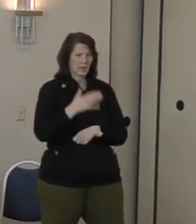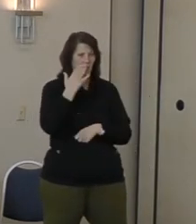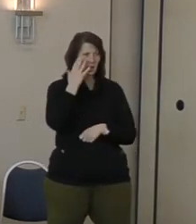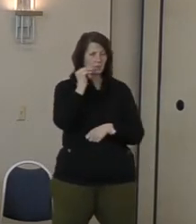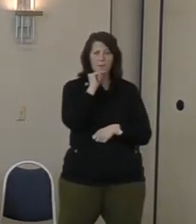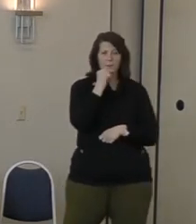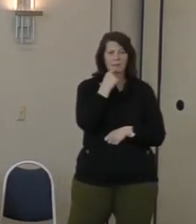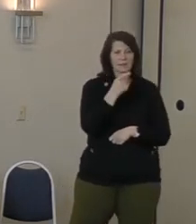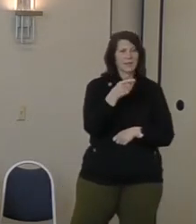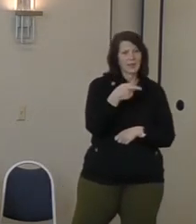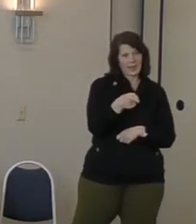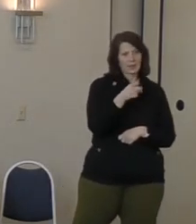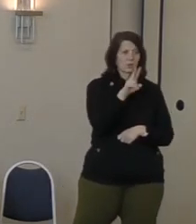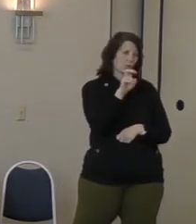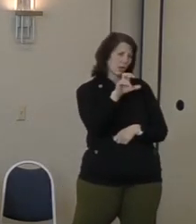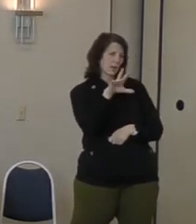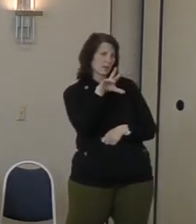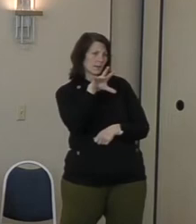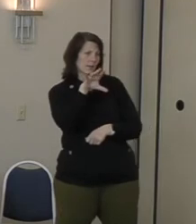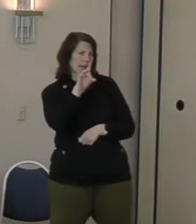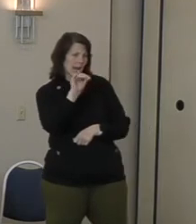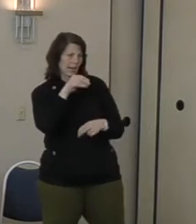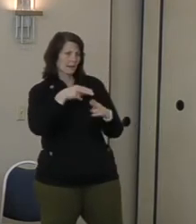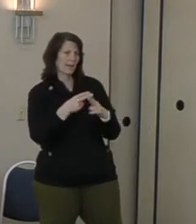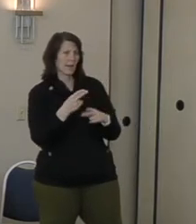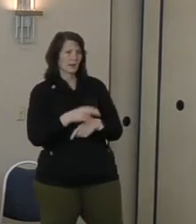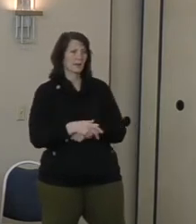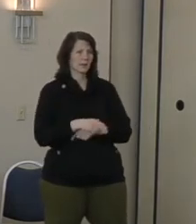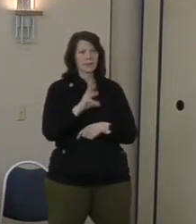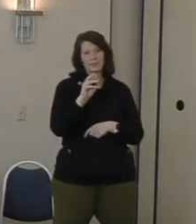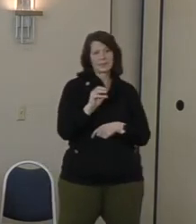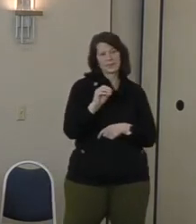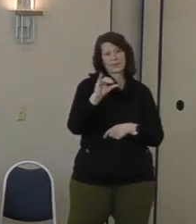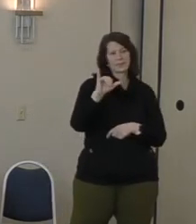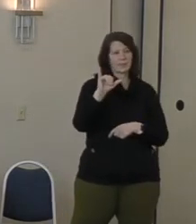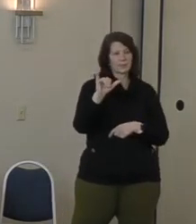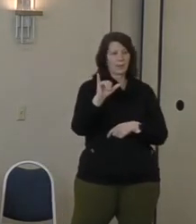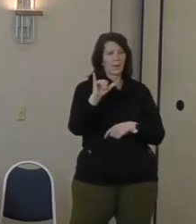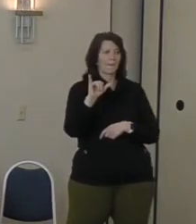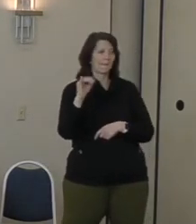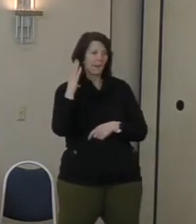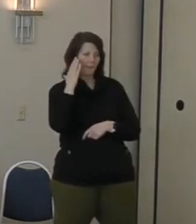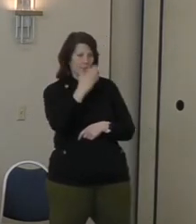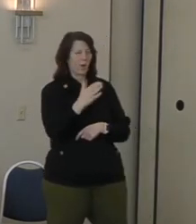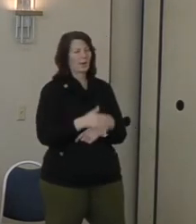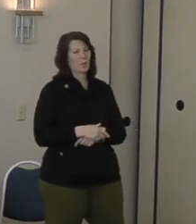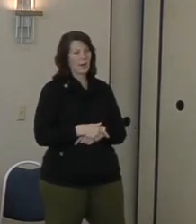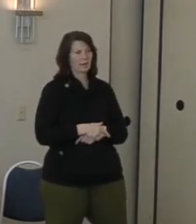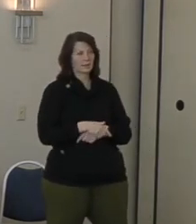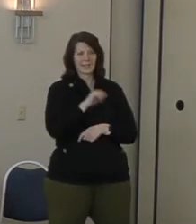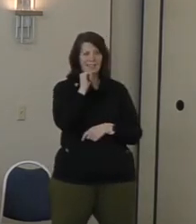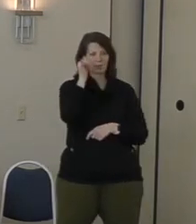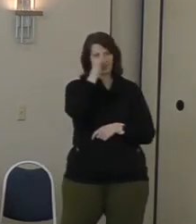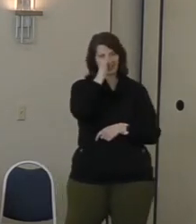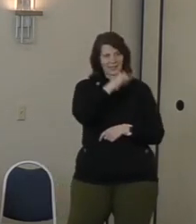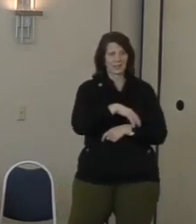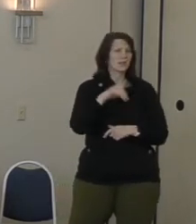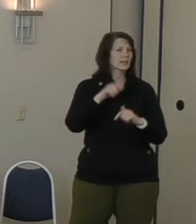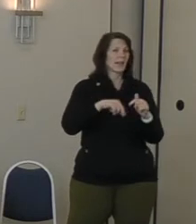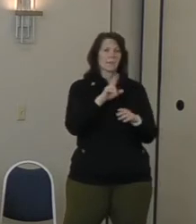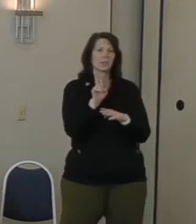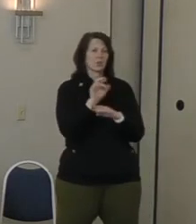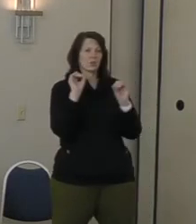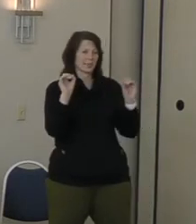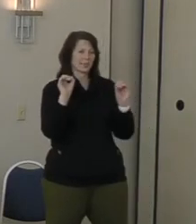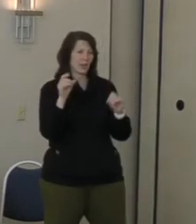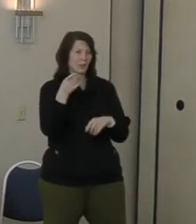not saying like, hey, your 280-pound prop's got to be able to get 60-meter breakaways out wide in 5-meter channel. That's ridiculous. But he can't be useless